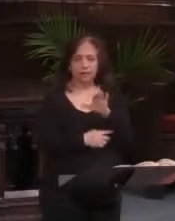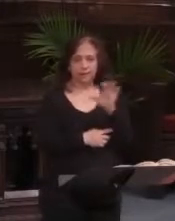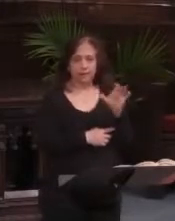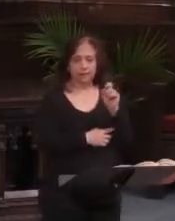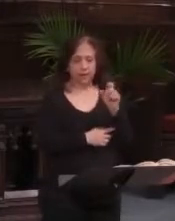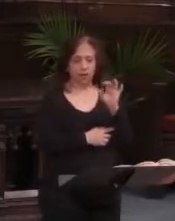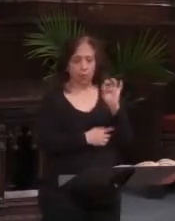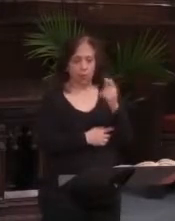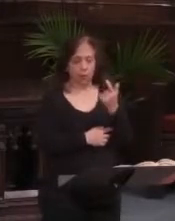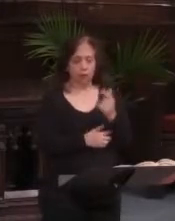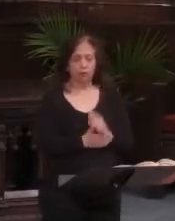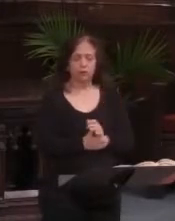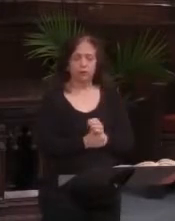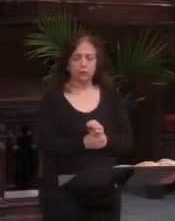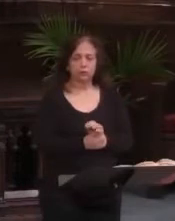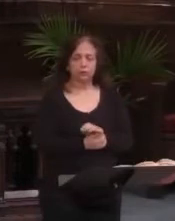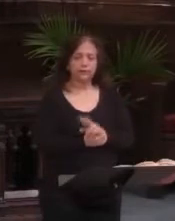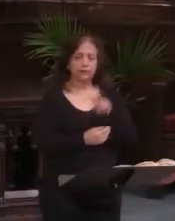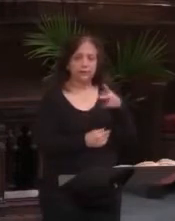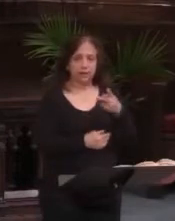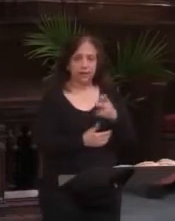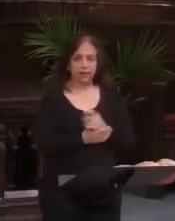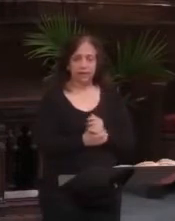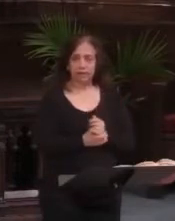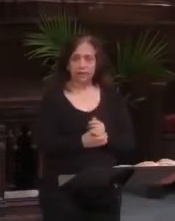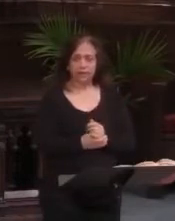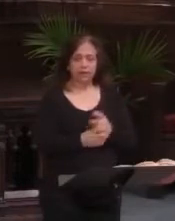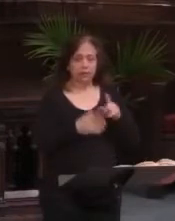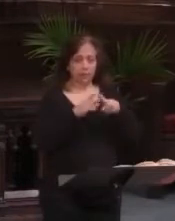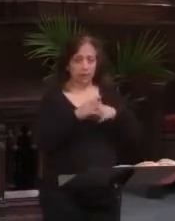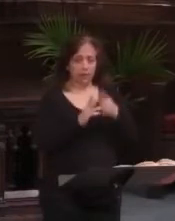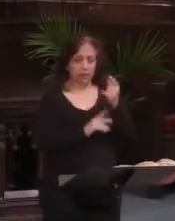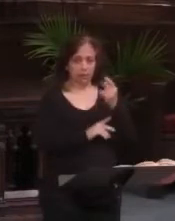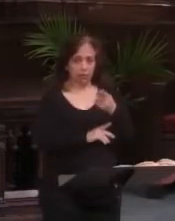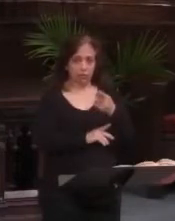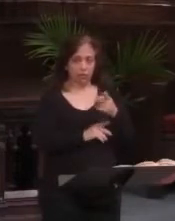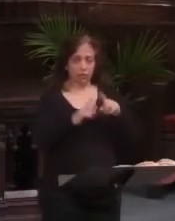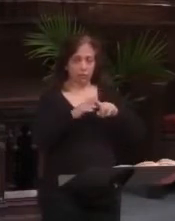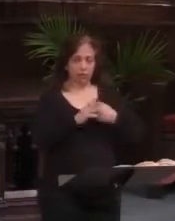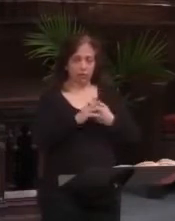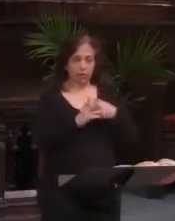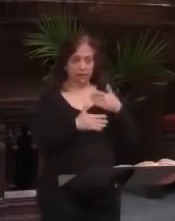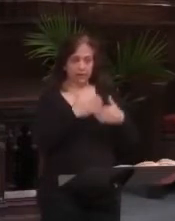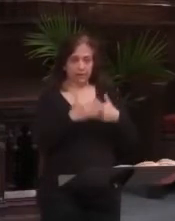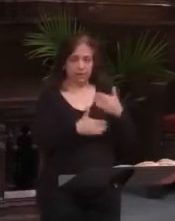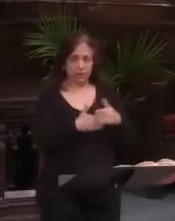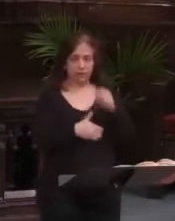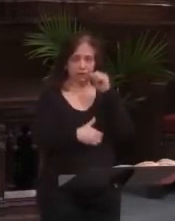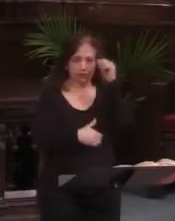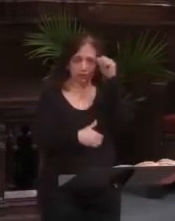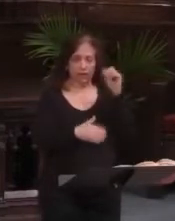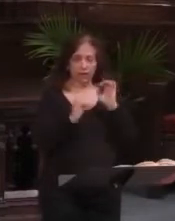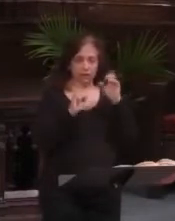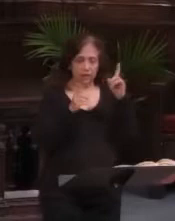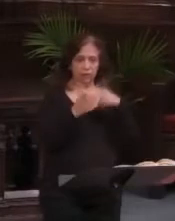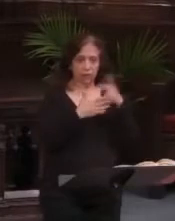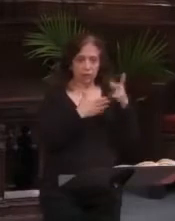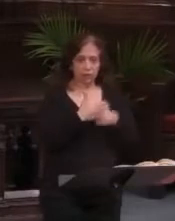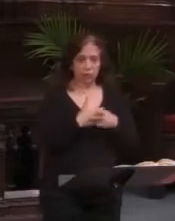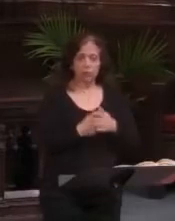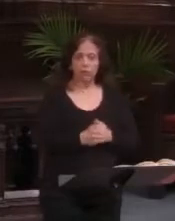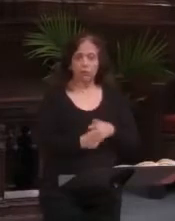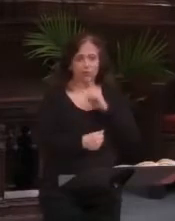info@ahcc.org. And second, beginning on Thursday, we're starting a series of adult education programs that we are